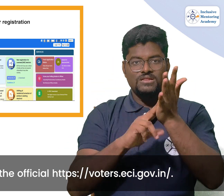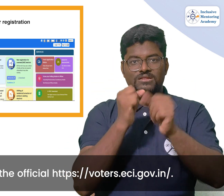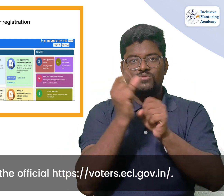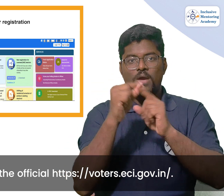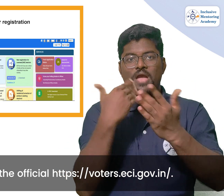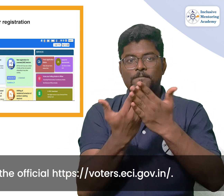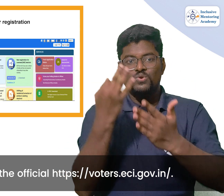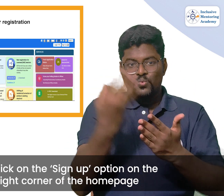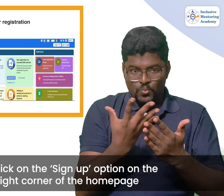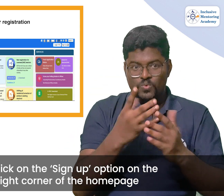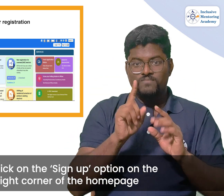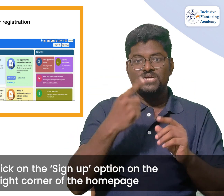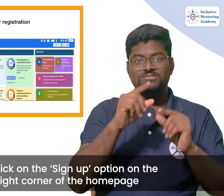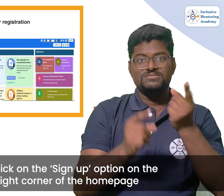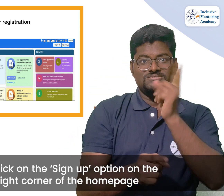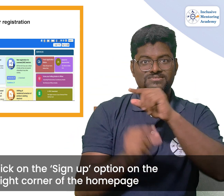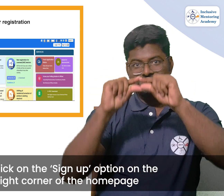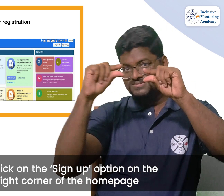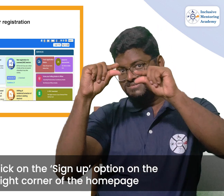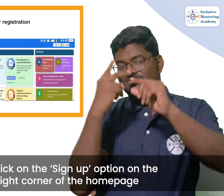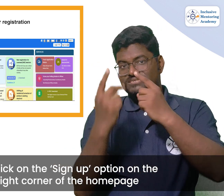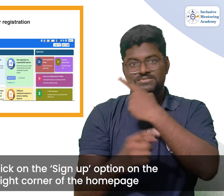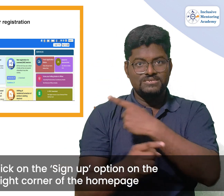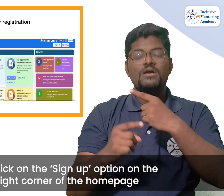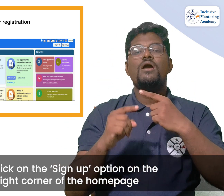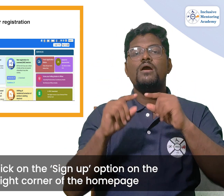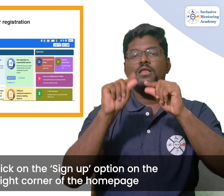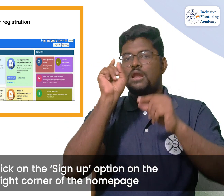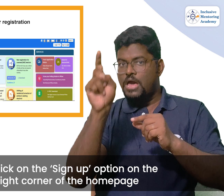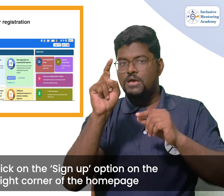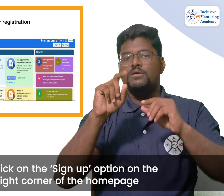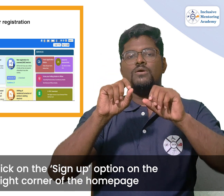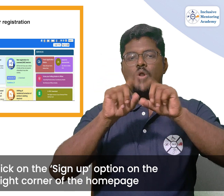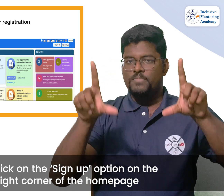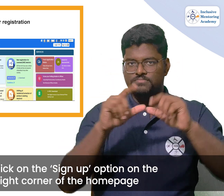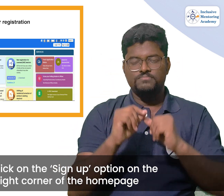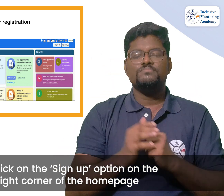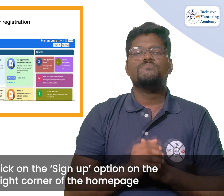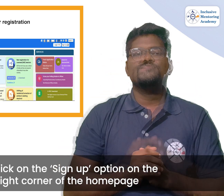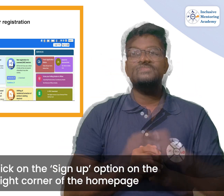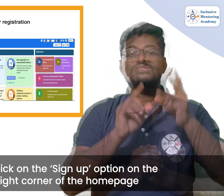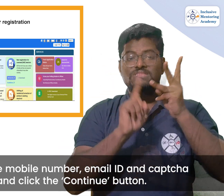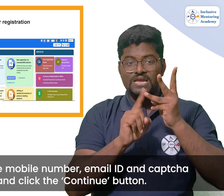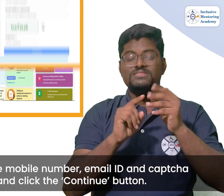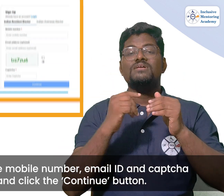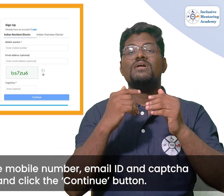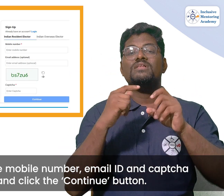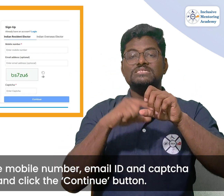https://voters.eci.gov.in/. Step 2. Click on the Sign Up option on the top right corner of the homepage. Step 3.